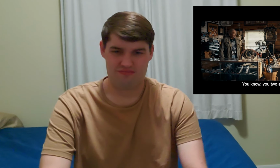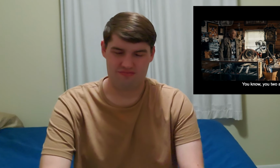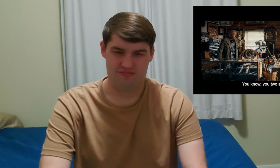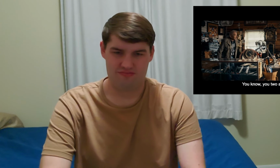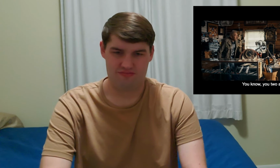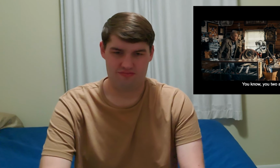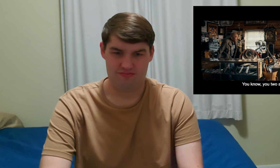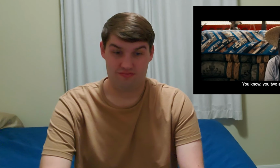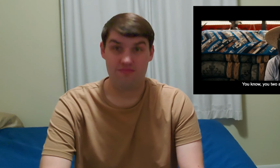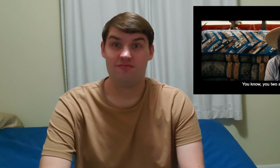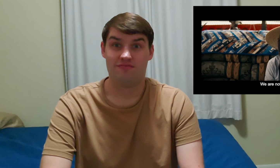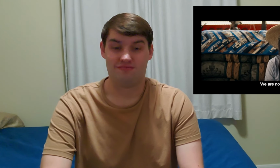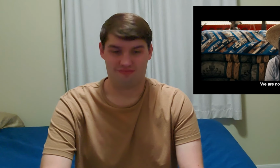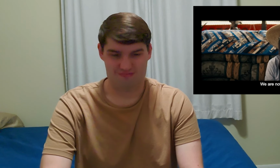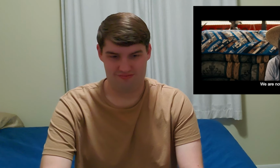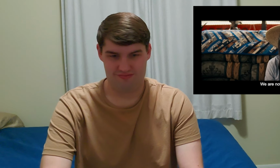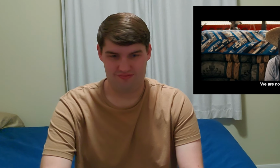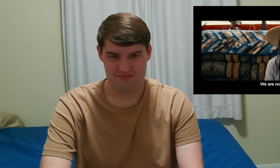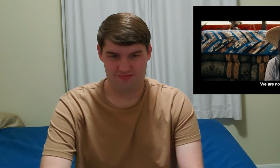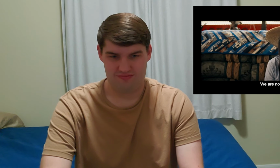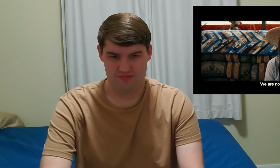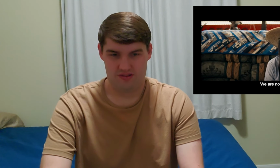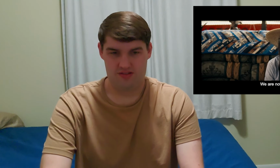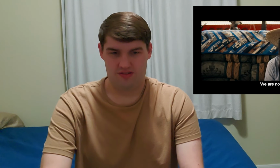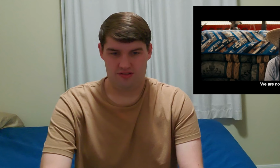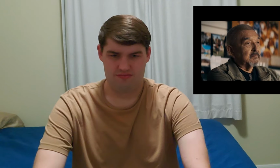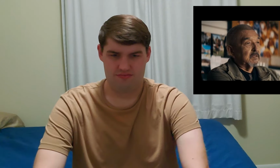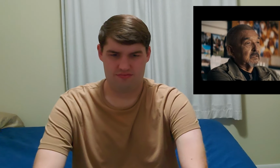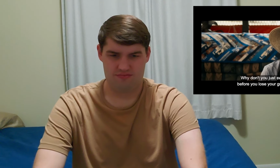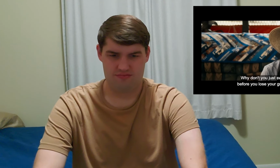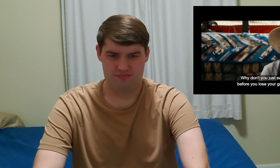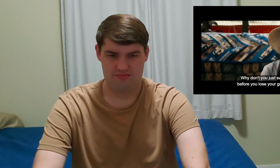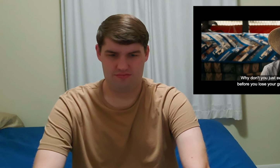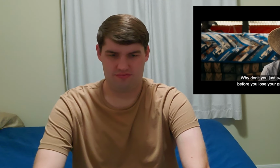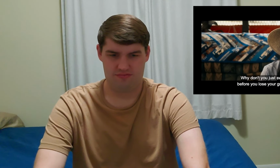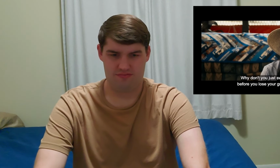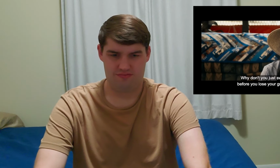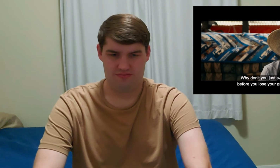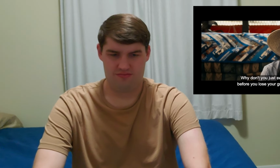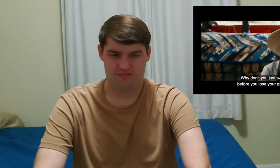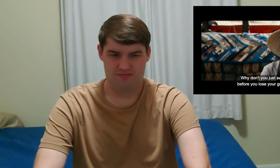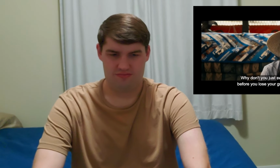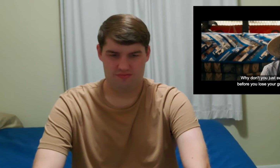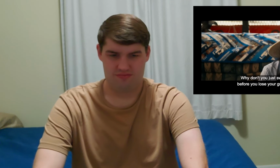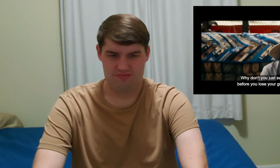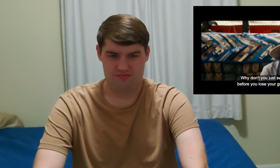exactly alike. We are not alike. Why don't you just swallow your pride before you lose your granddaughter,